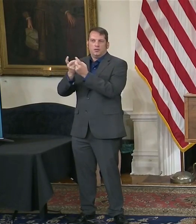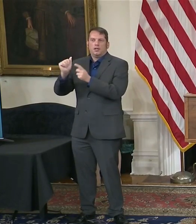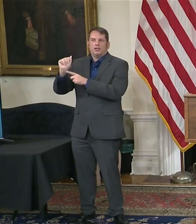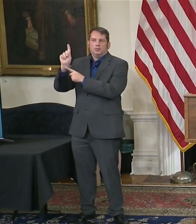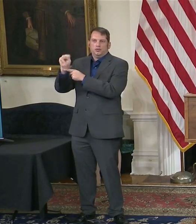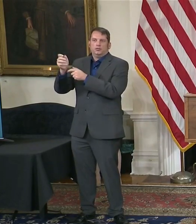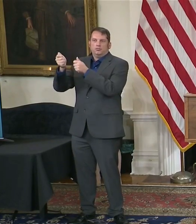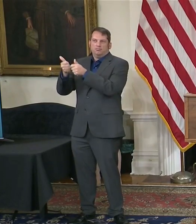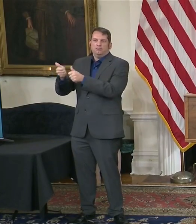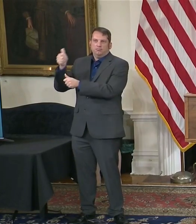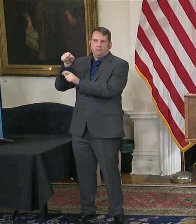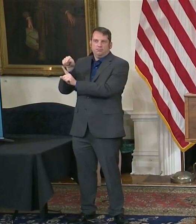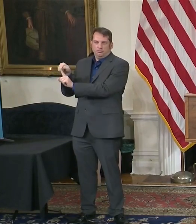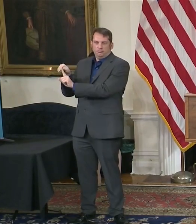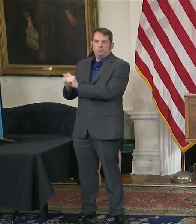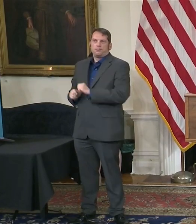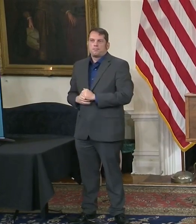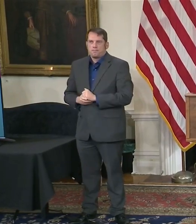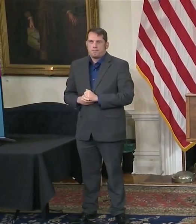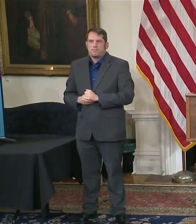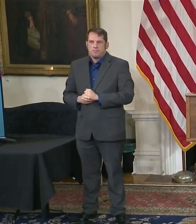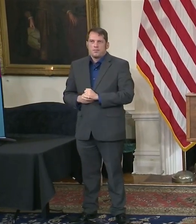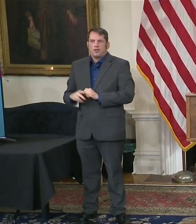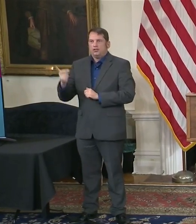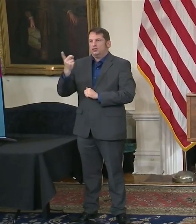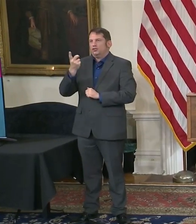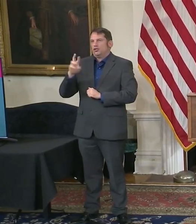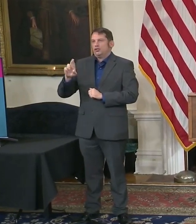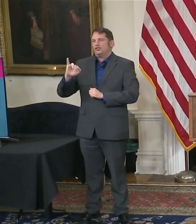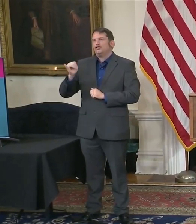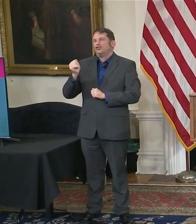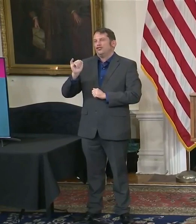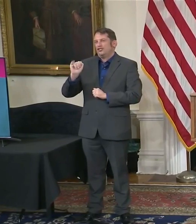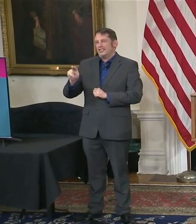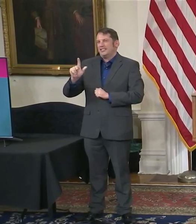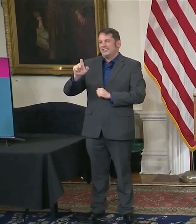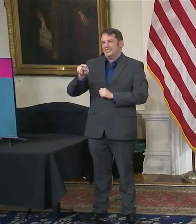Assistant Secretary for Public Health, Dr. Jinlene Chan from the Maryland Department of Health.